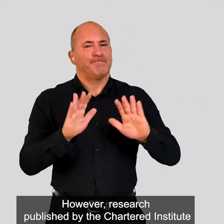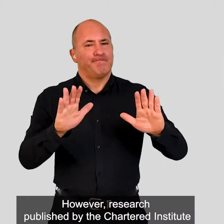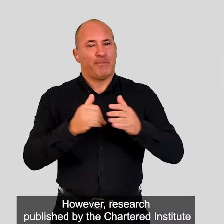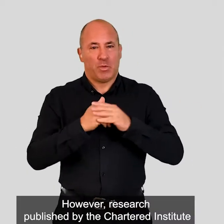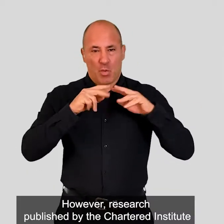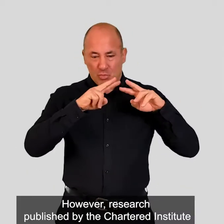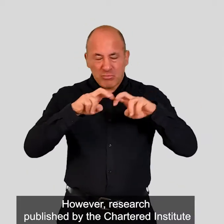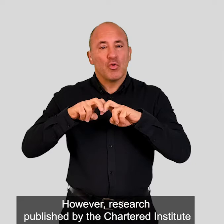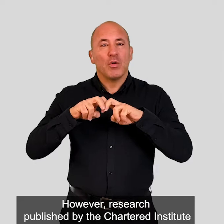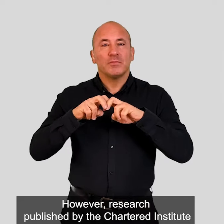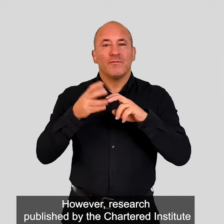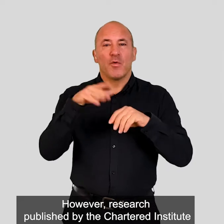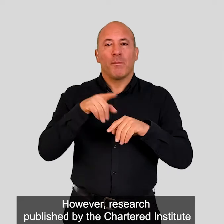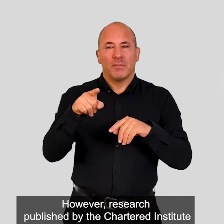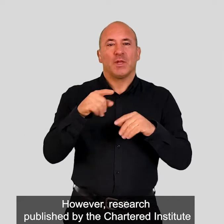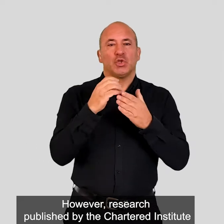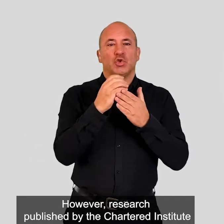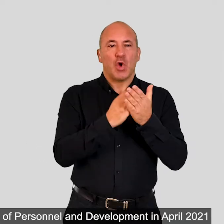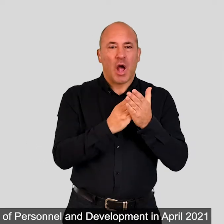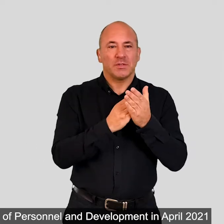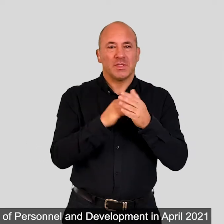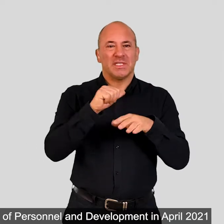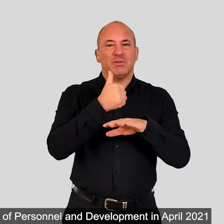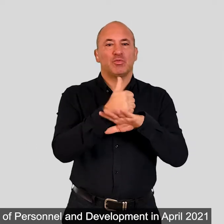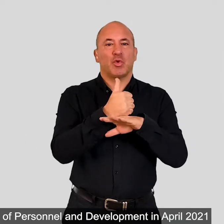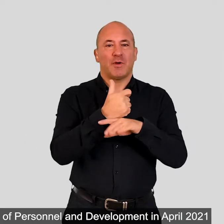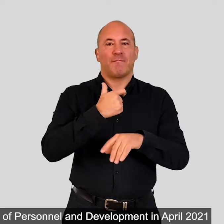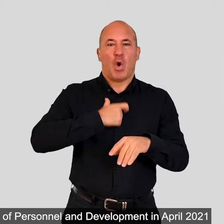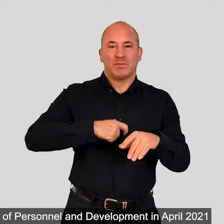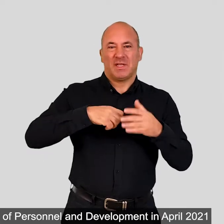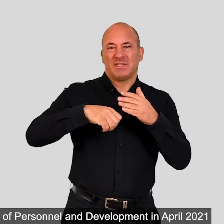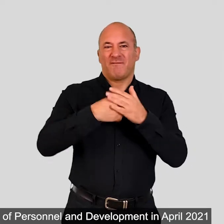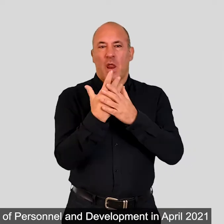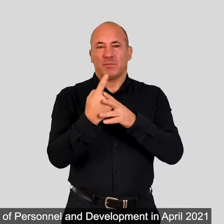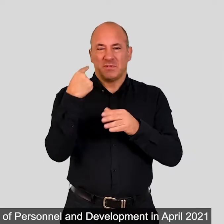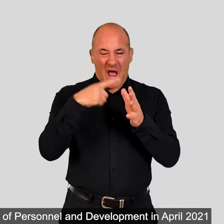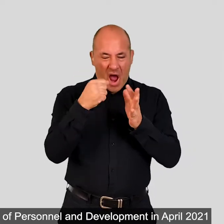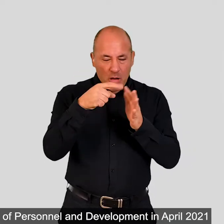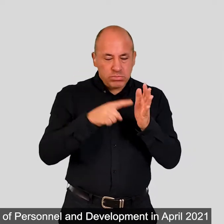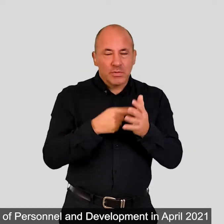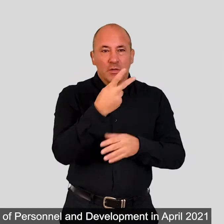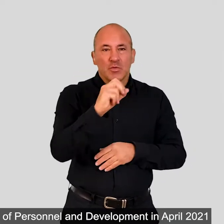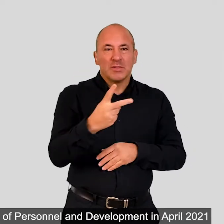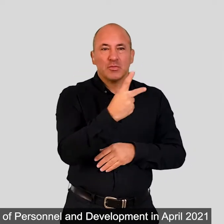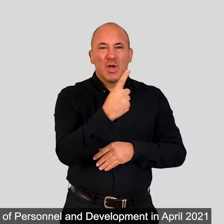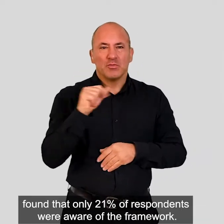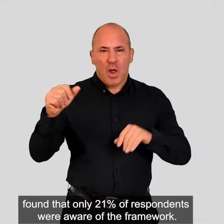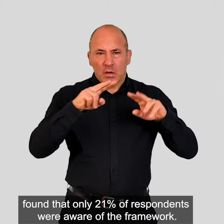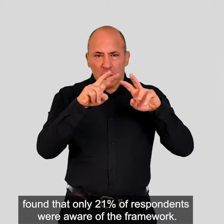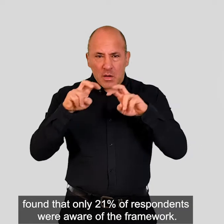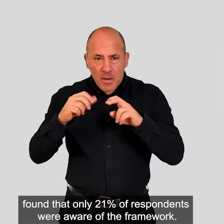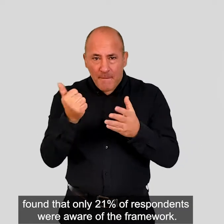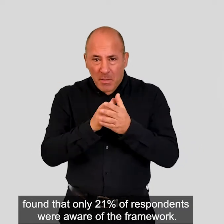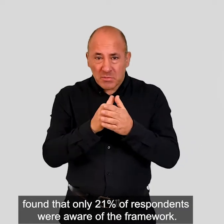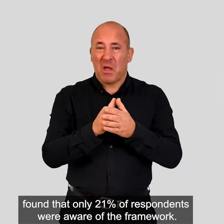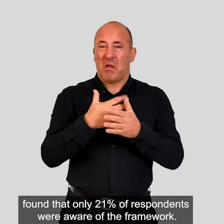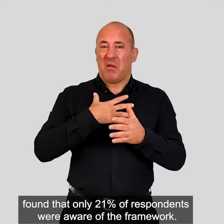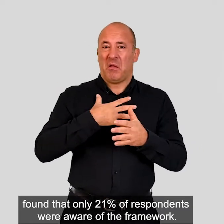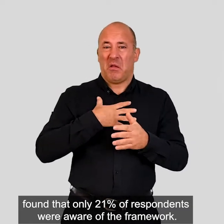research published by the Chartered Institute of Personnel and Development in April 2021 found that only 21%